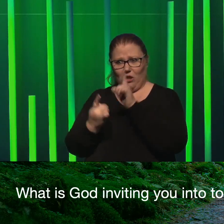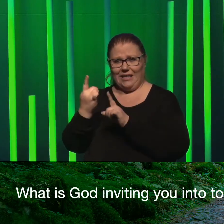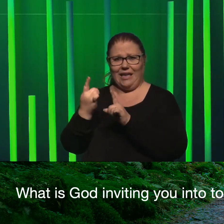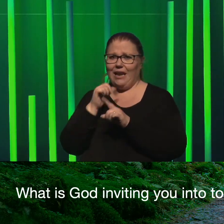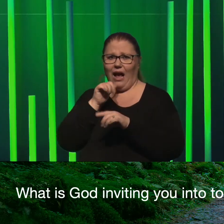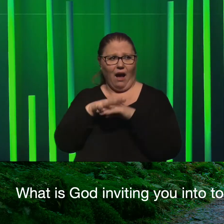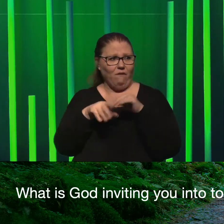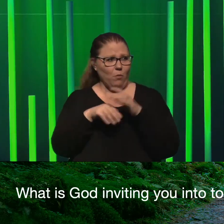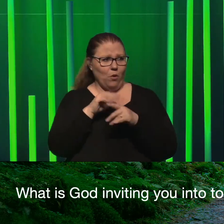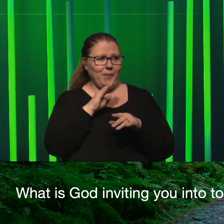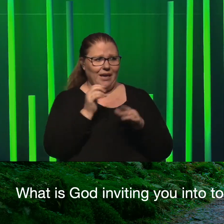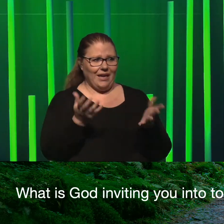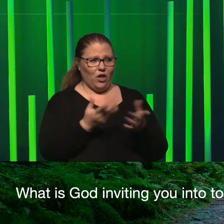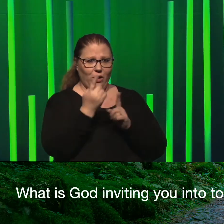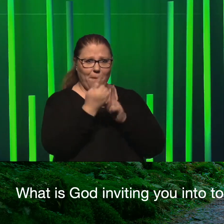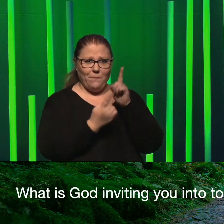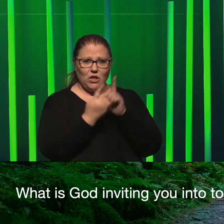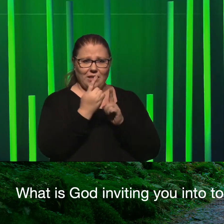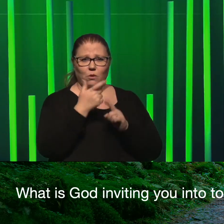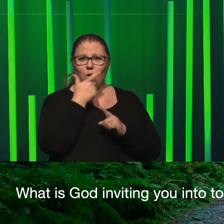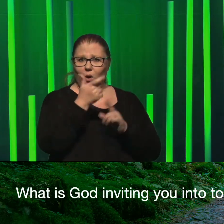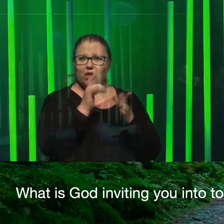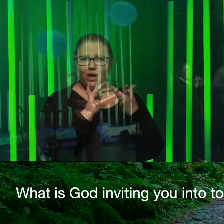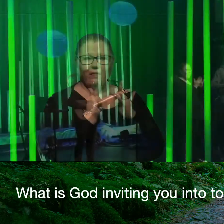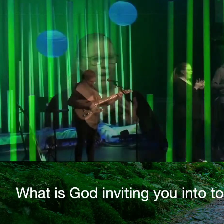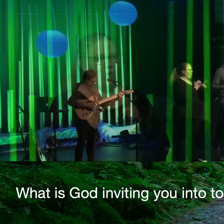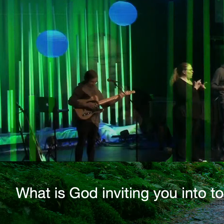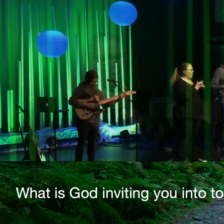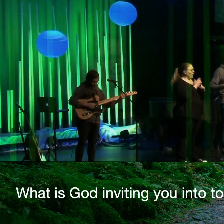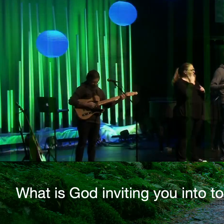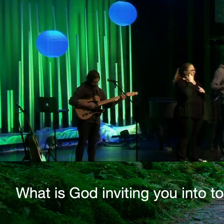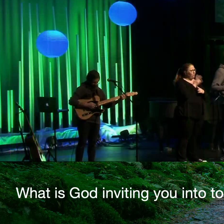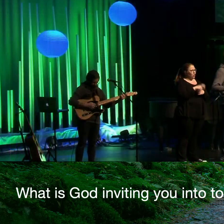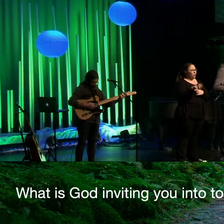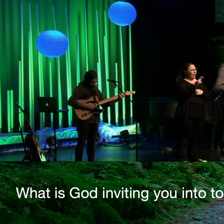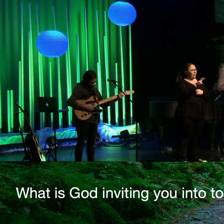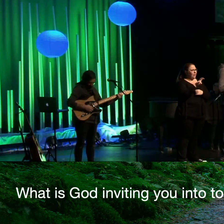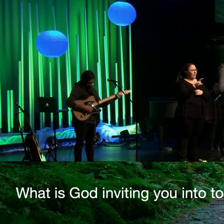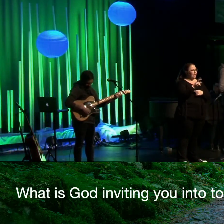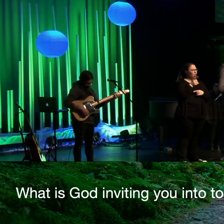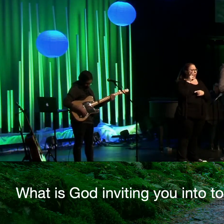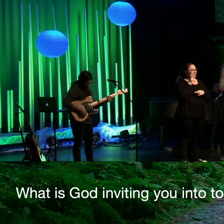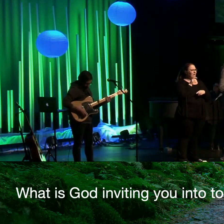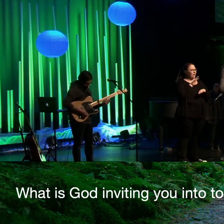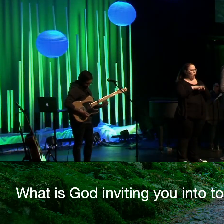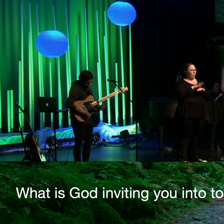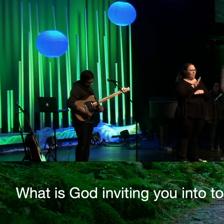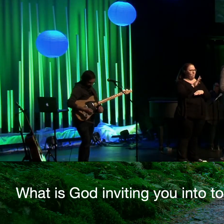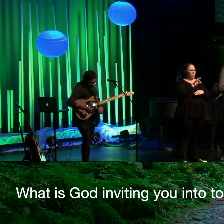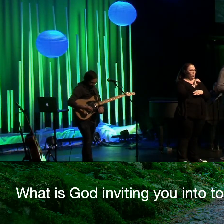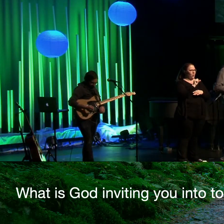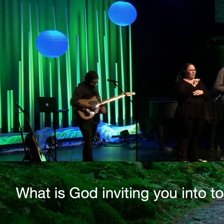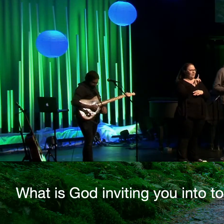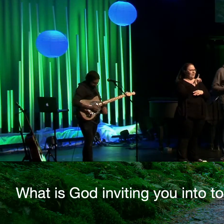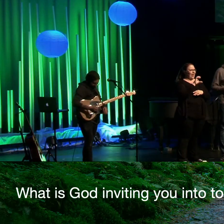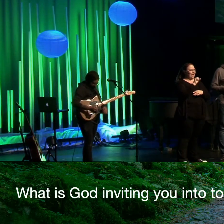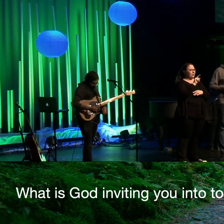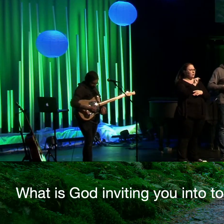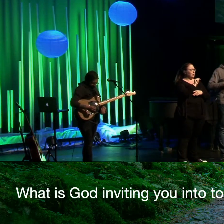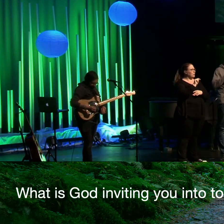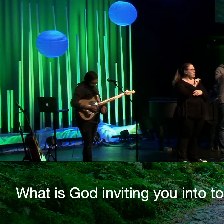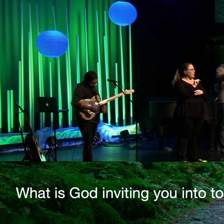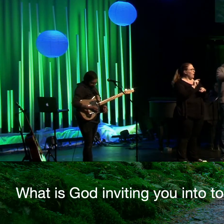in person, that you'll tune in online. Or if you're traveling, that you'll listen to it on the broadcast, that you'll get the podcast.